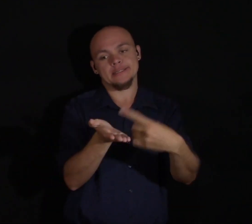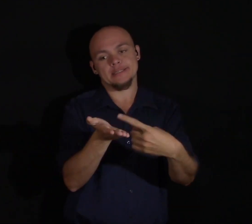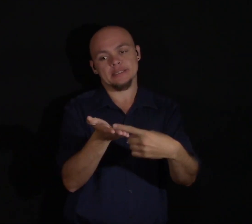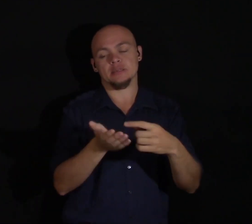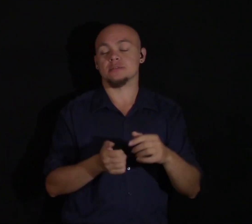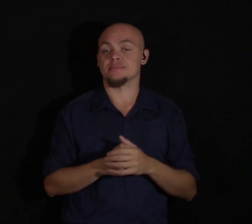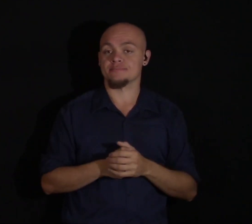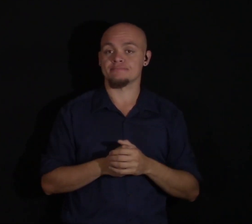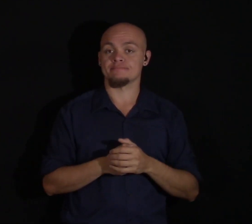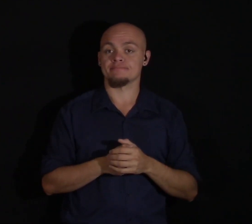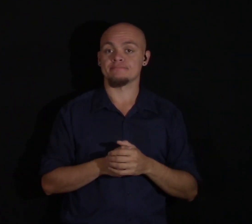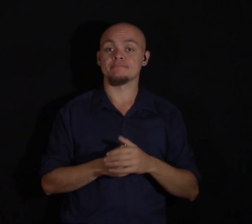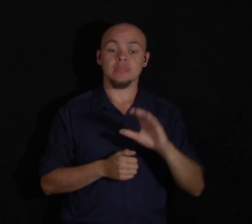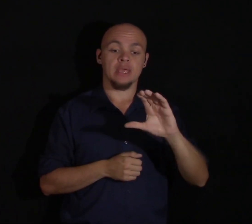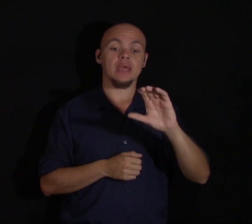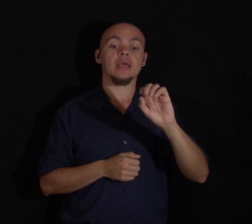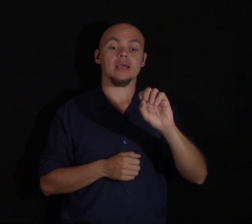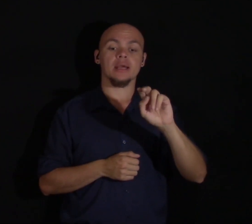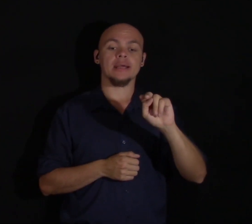and consent.